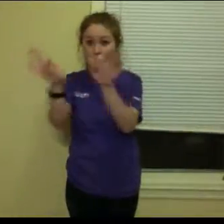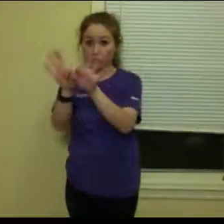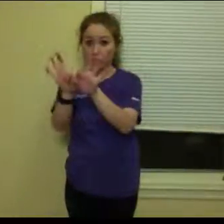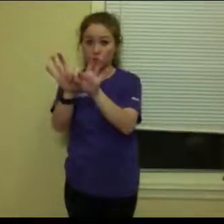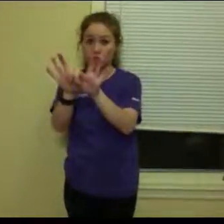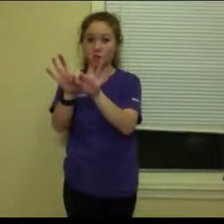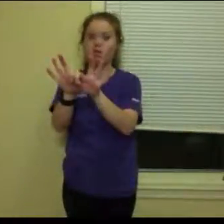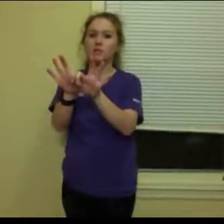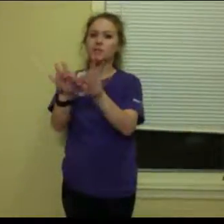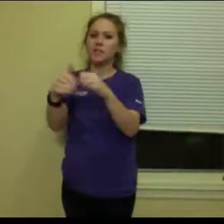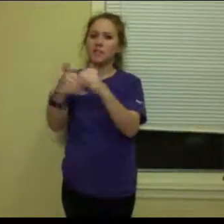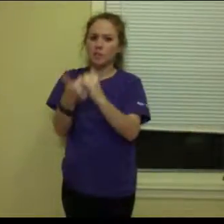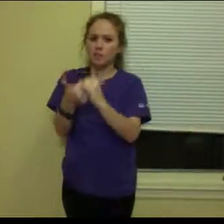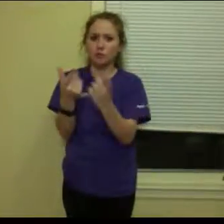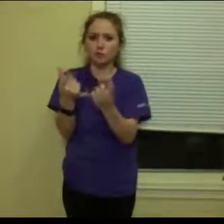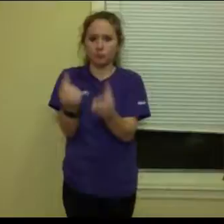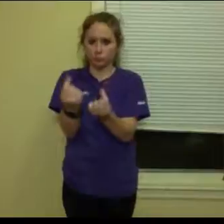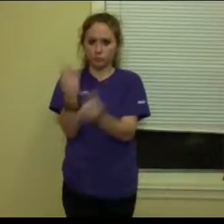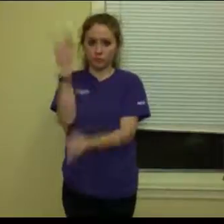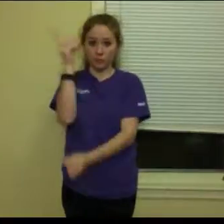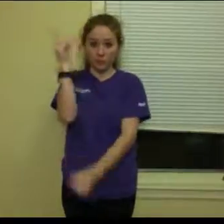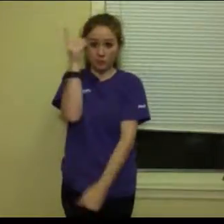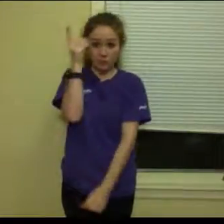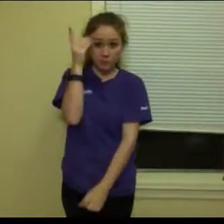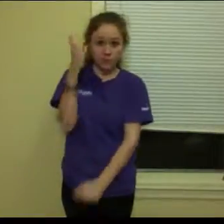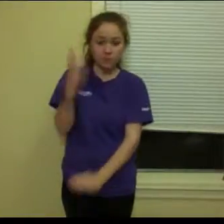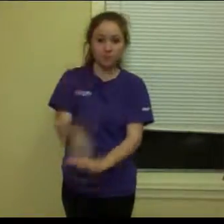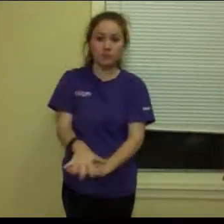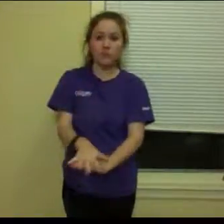Democracy helps change laws, and it's very important